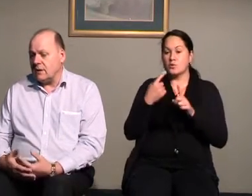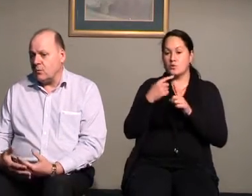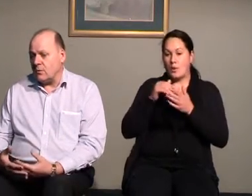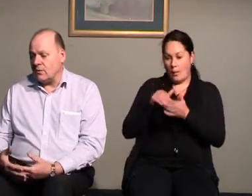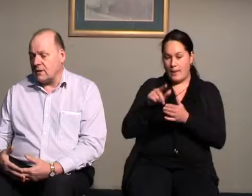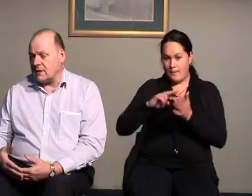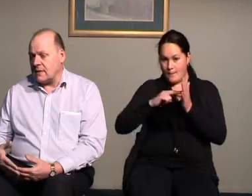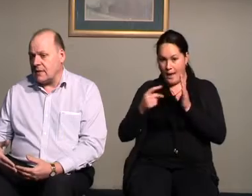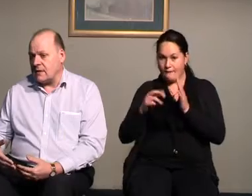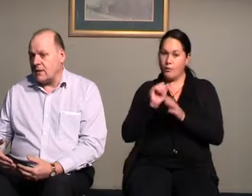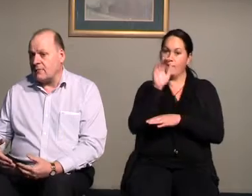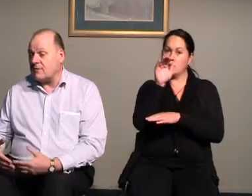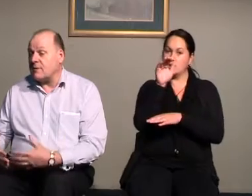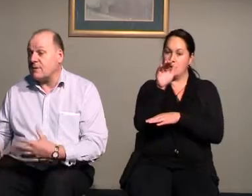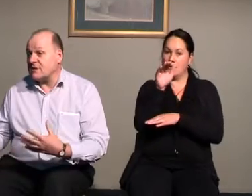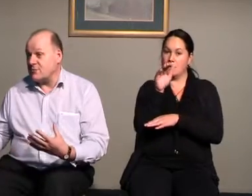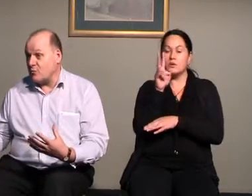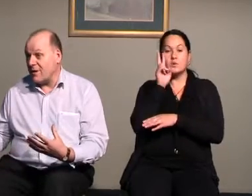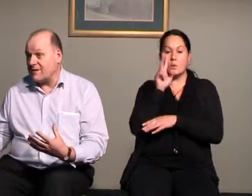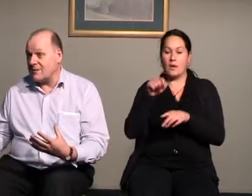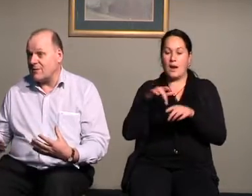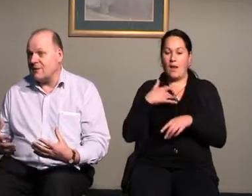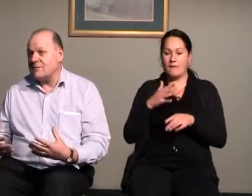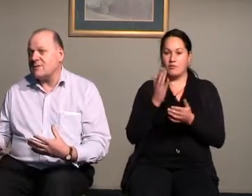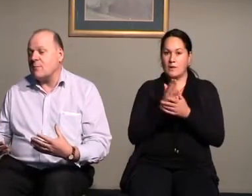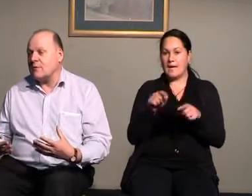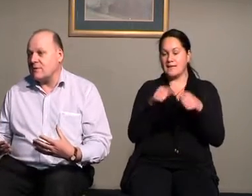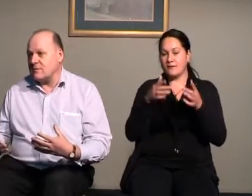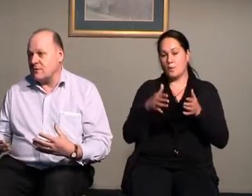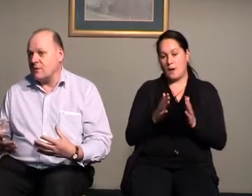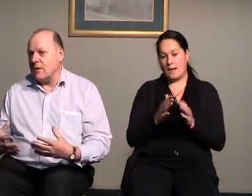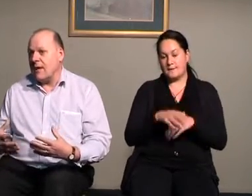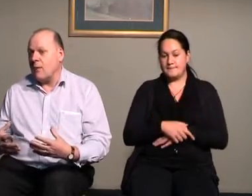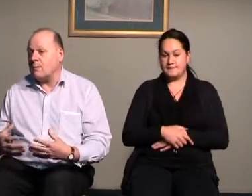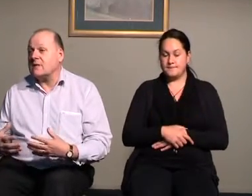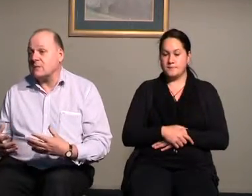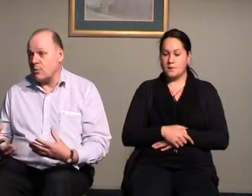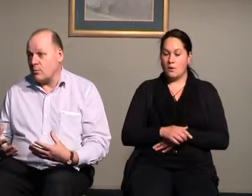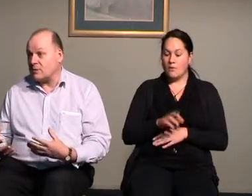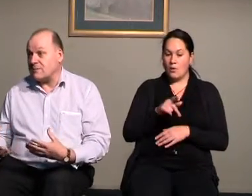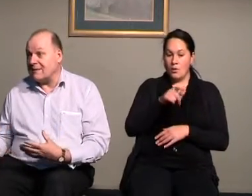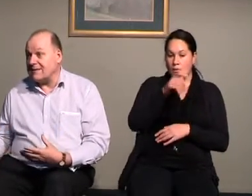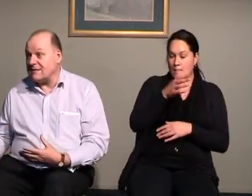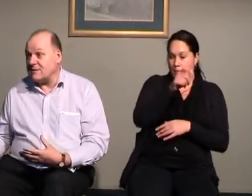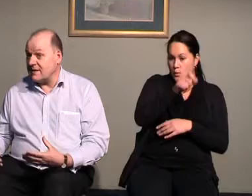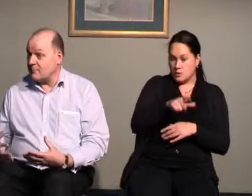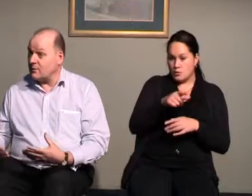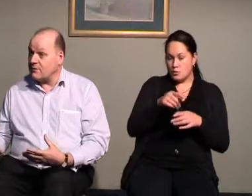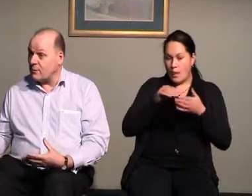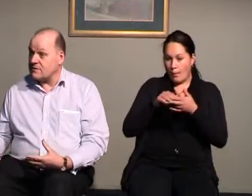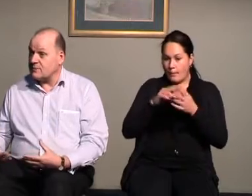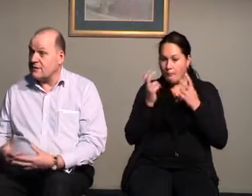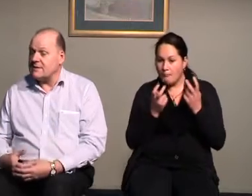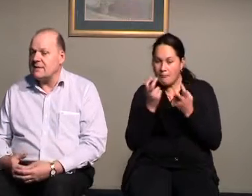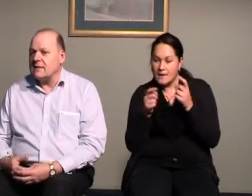look at life in very much a different way. So for someone to help them explore possibilities, I think